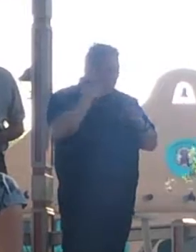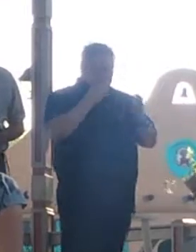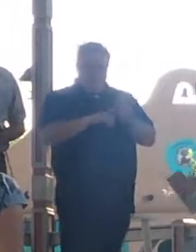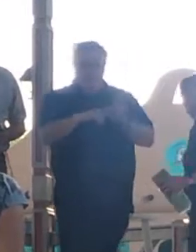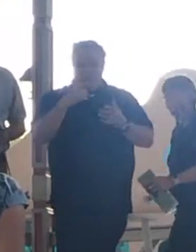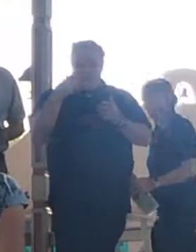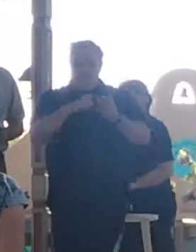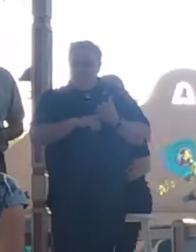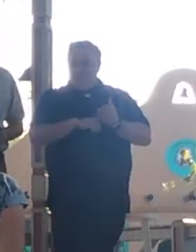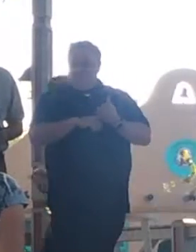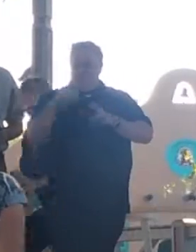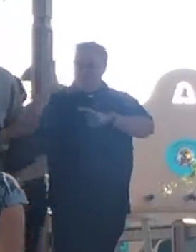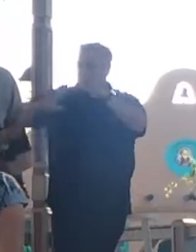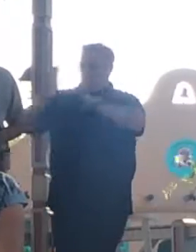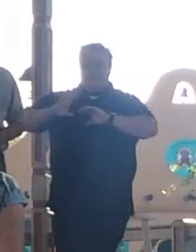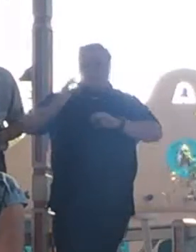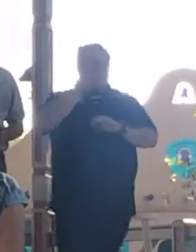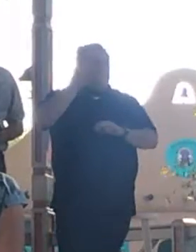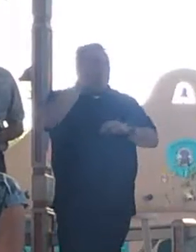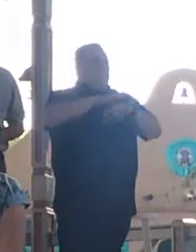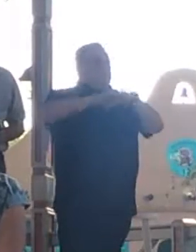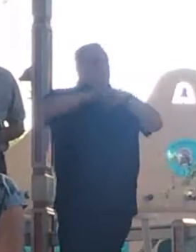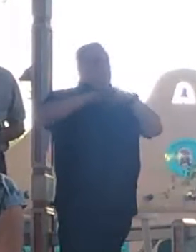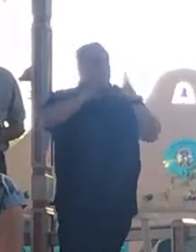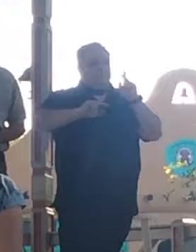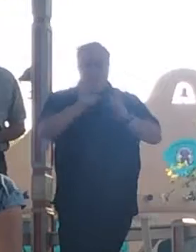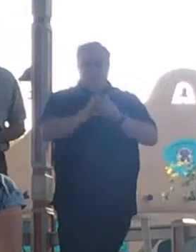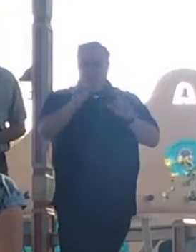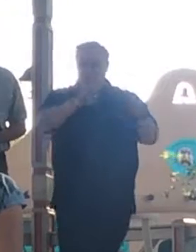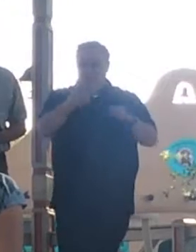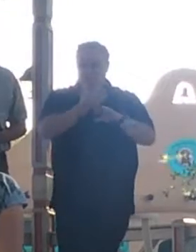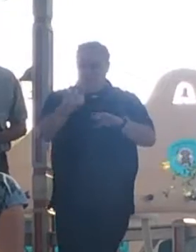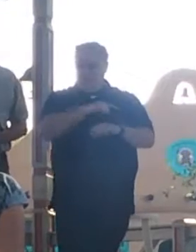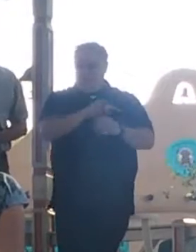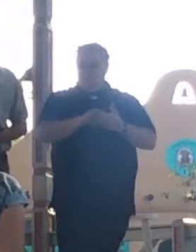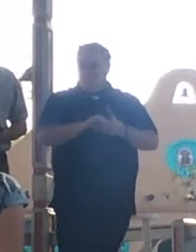to recognize the ancestors of Native American peoples that came before us with these